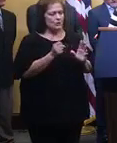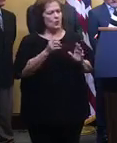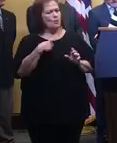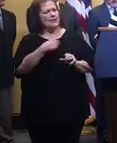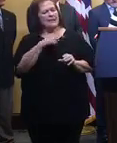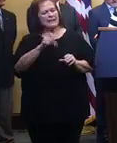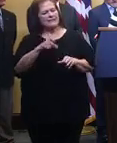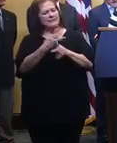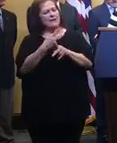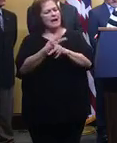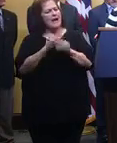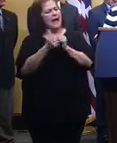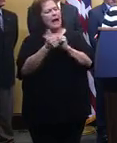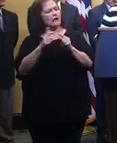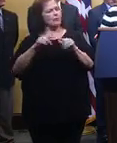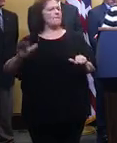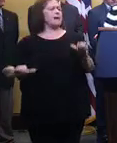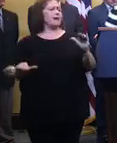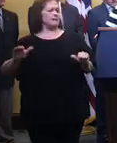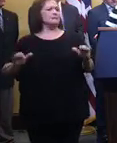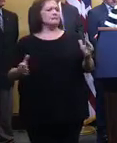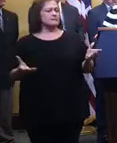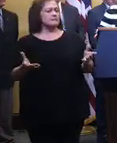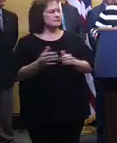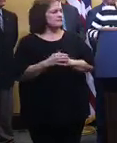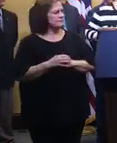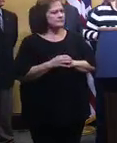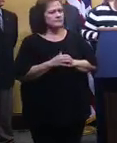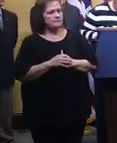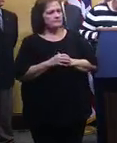this constitutional amendment.